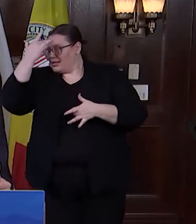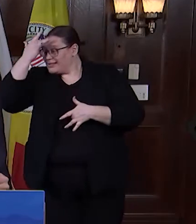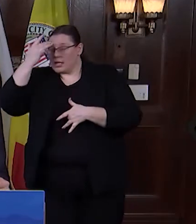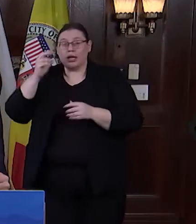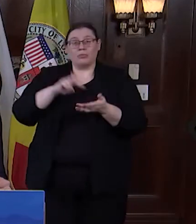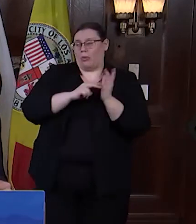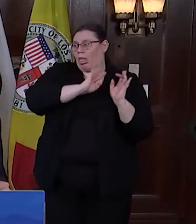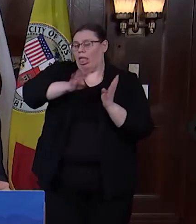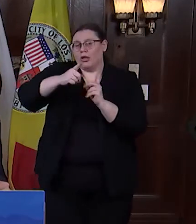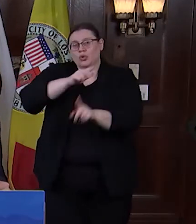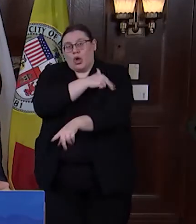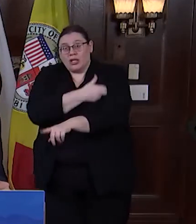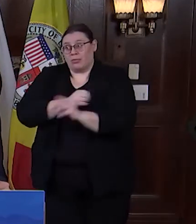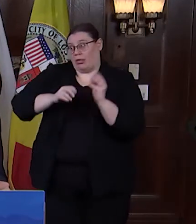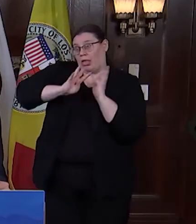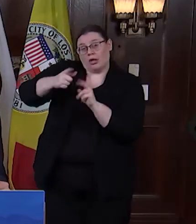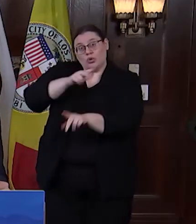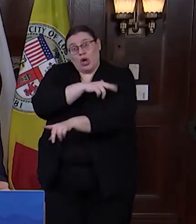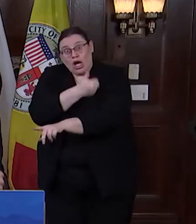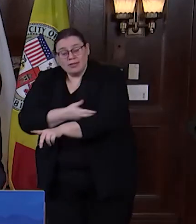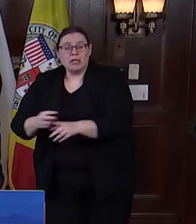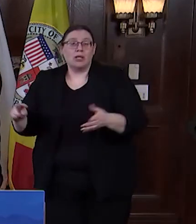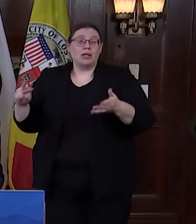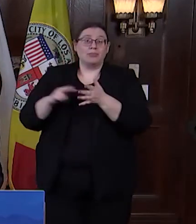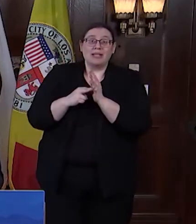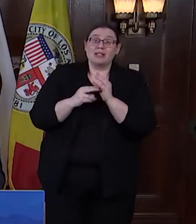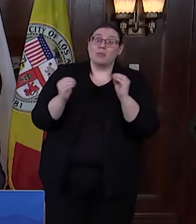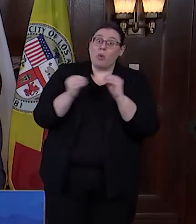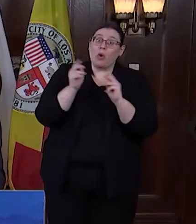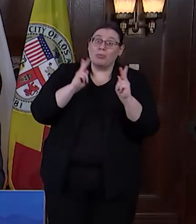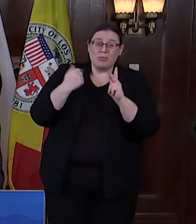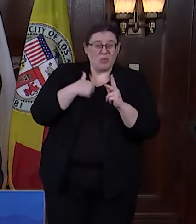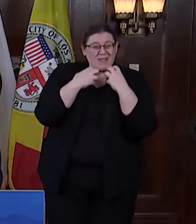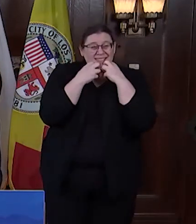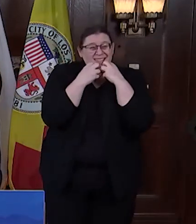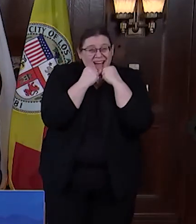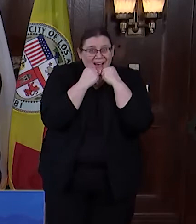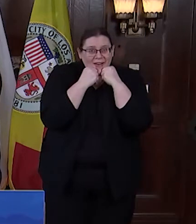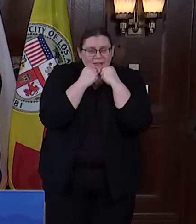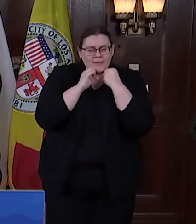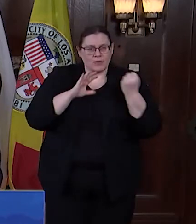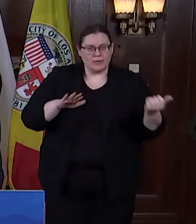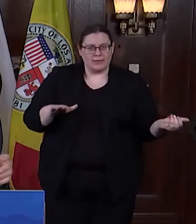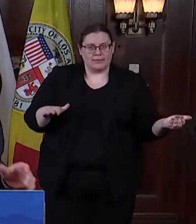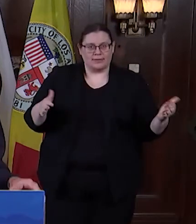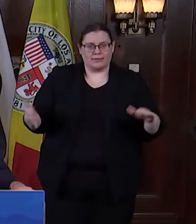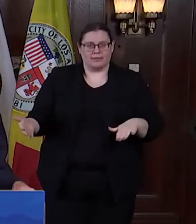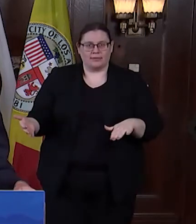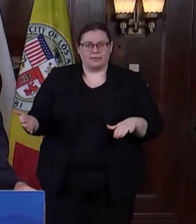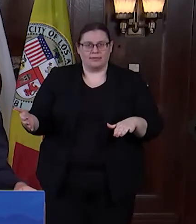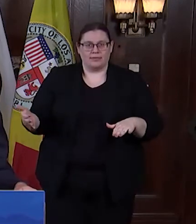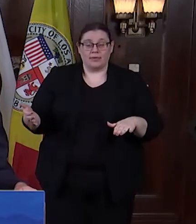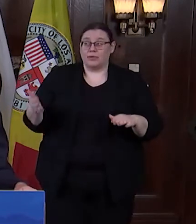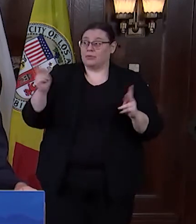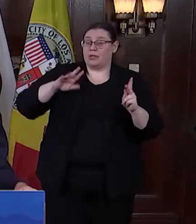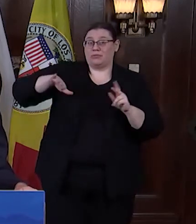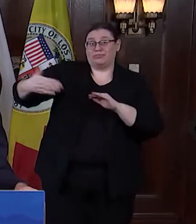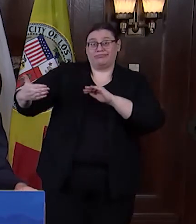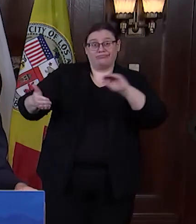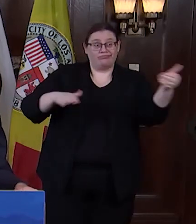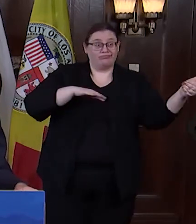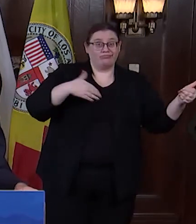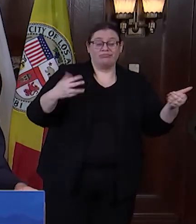and if more people are hospitalized, more people who we love will die. And if more people are dying,